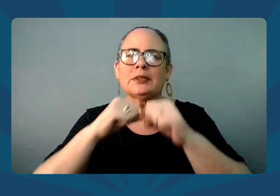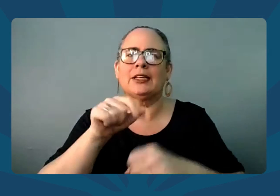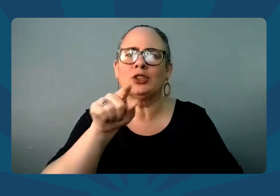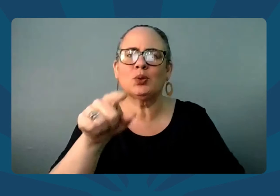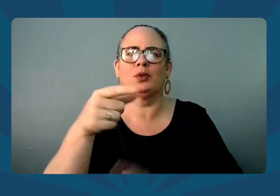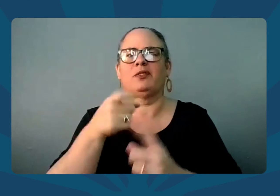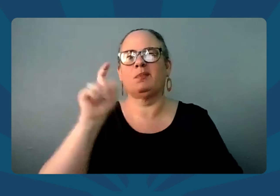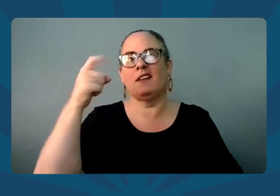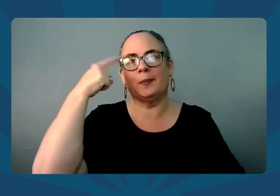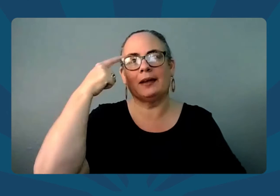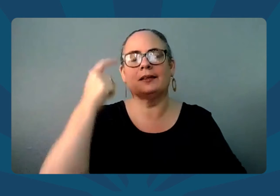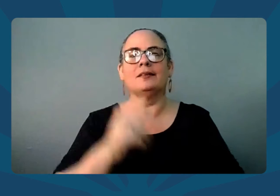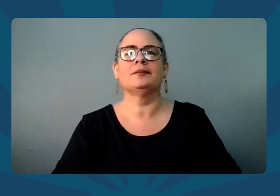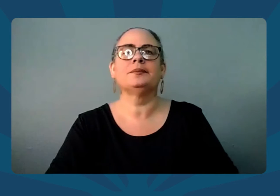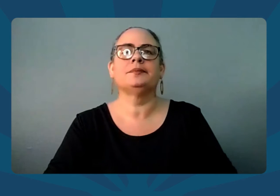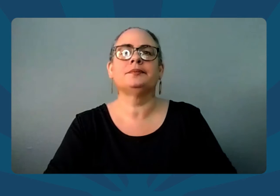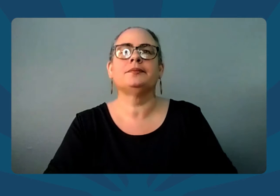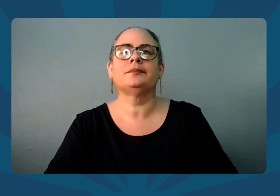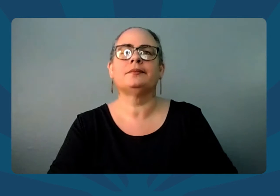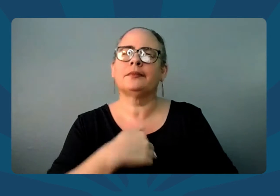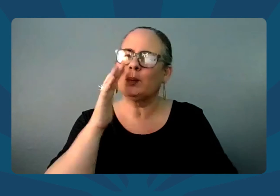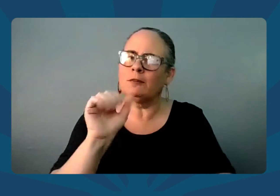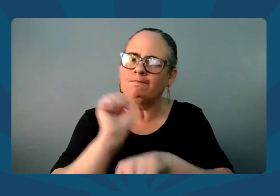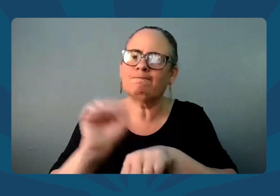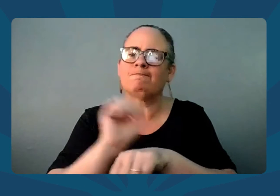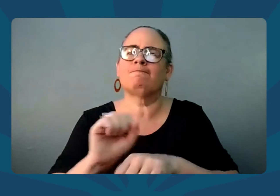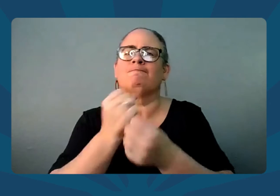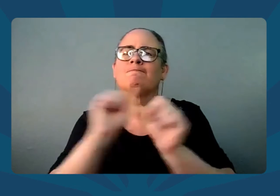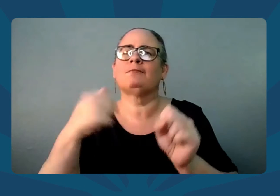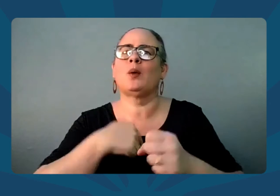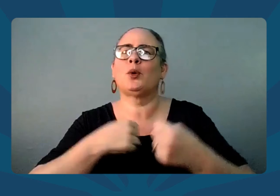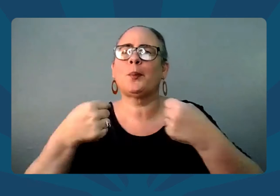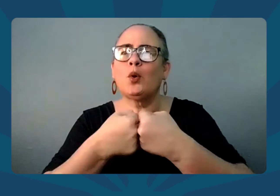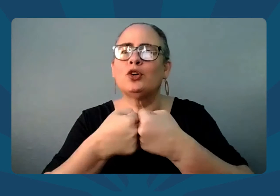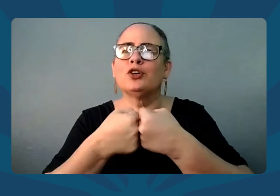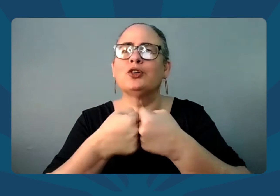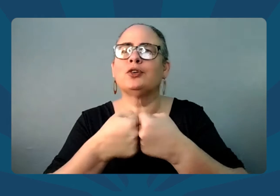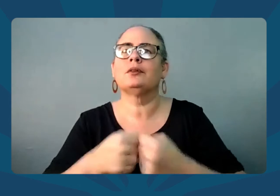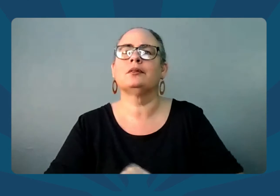I know the job of Attorney General is to protect you from the government.